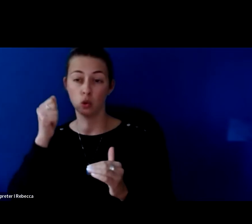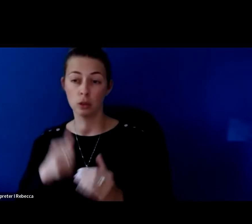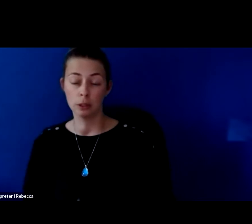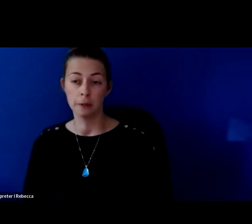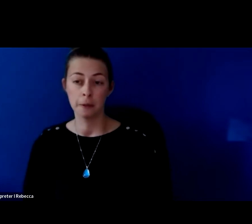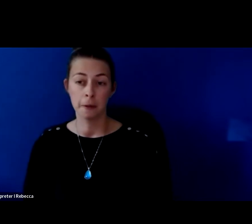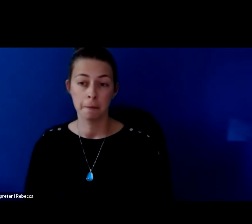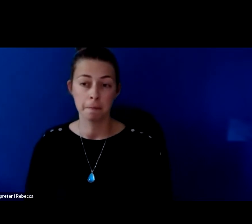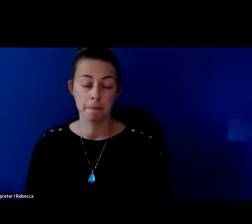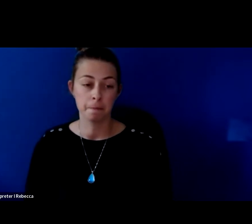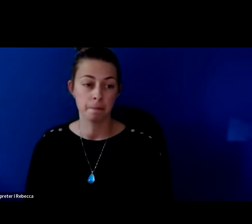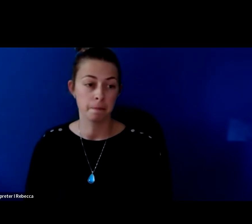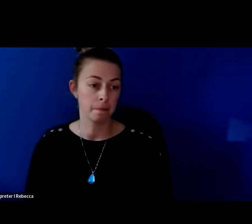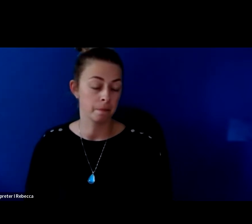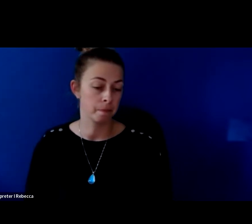And of course, that's